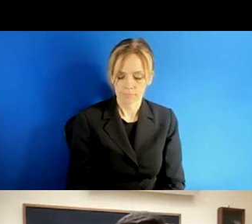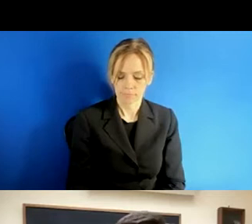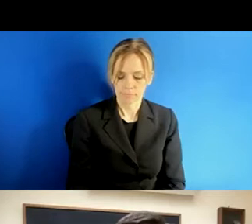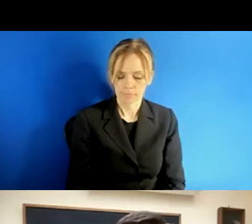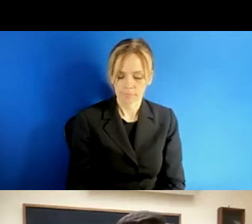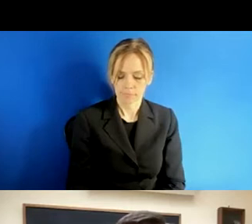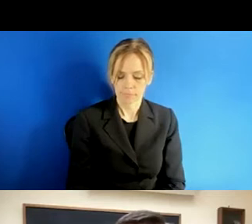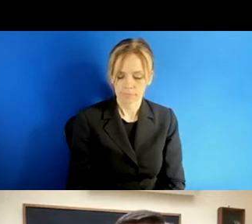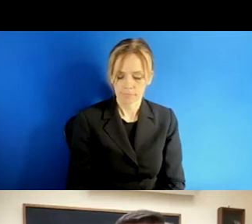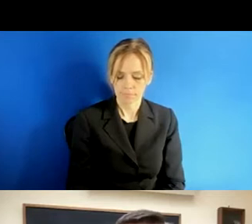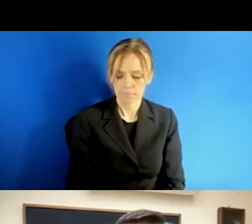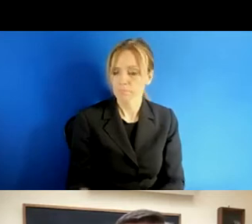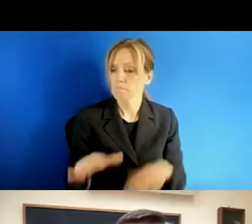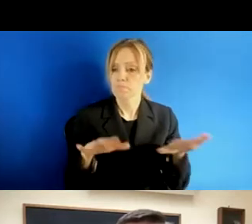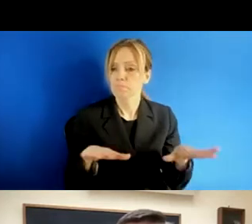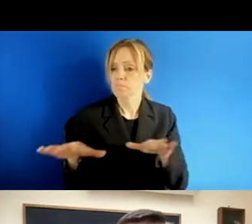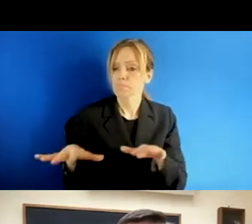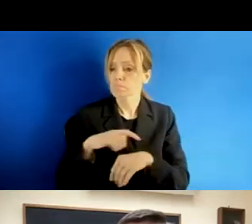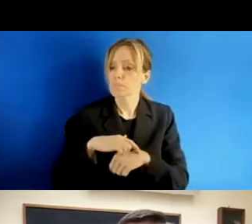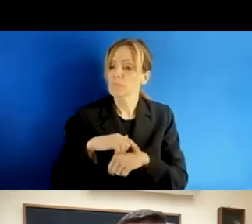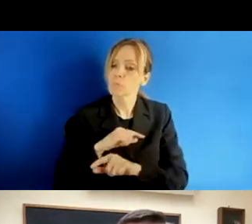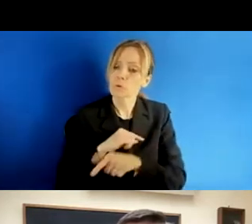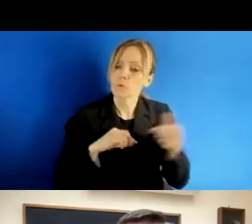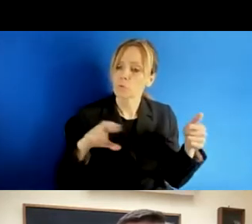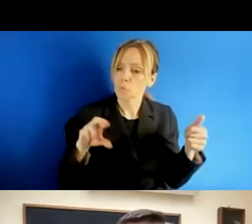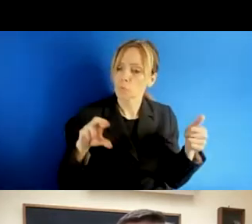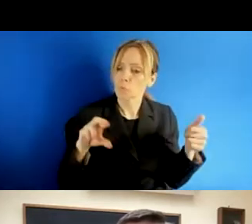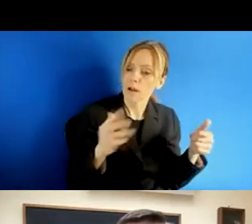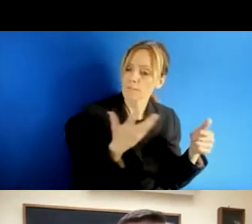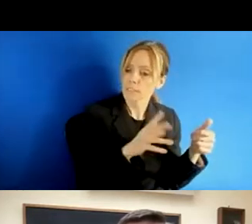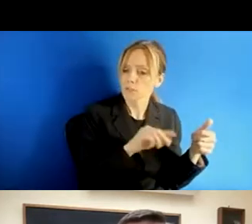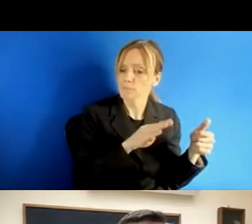Carlos, you can take your time. I'll move to Rosa and then we'll come back, okay?